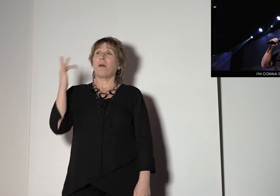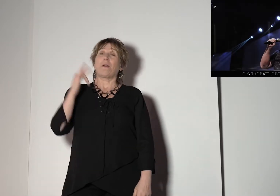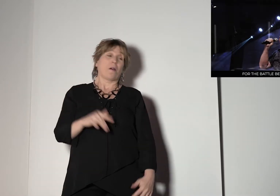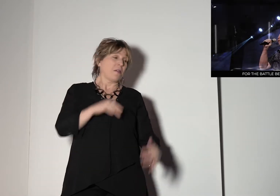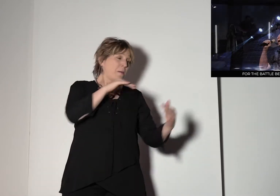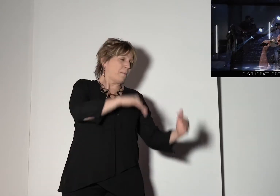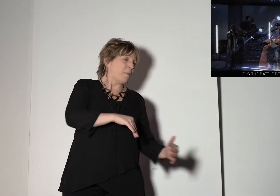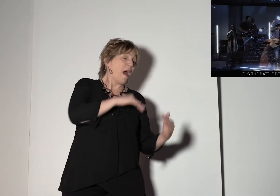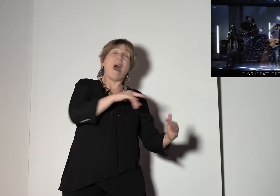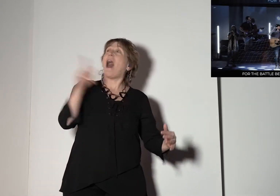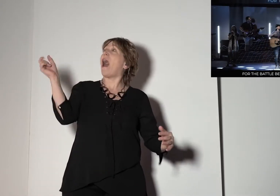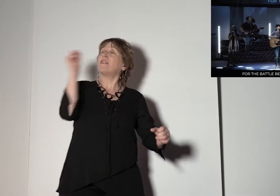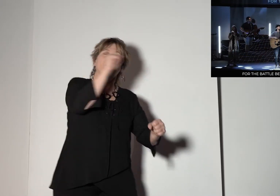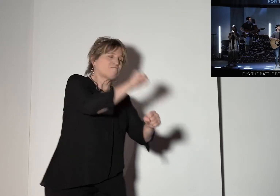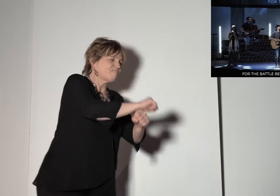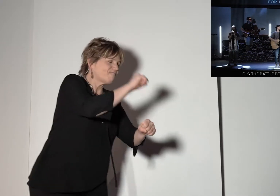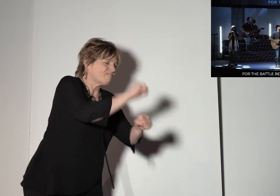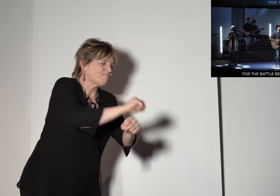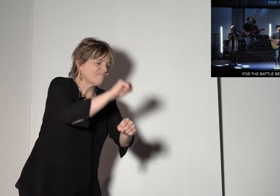of Jesus.